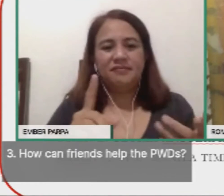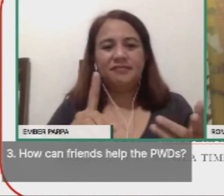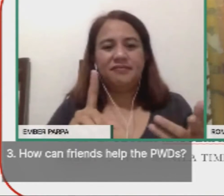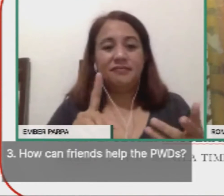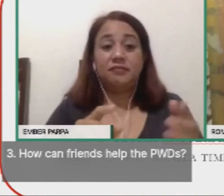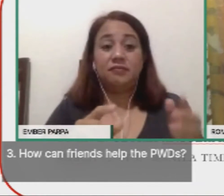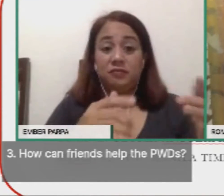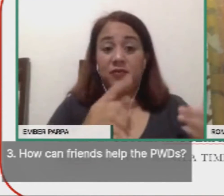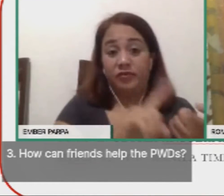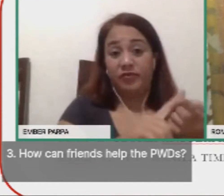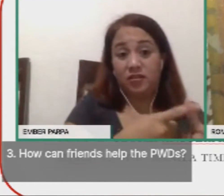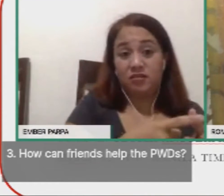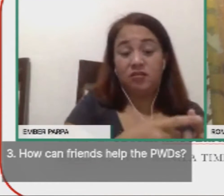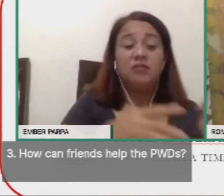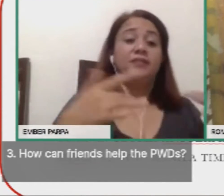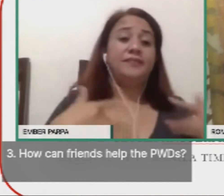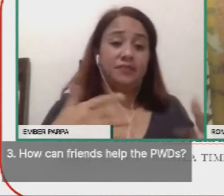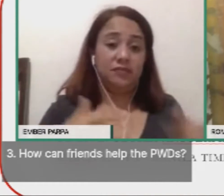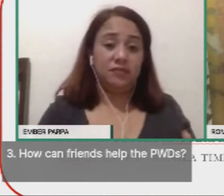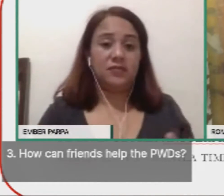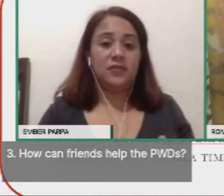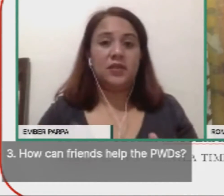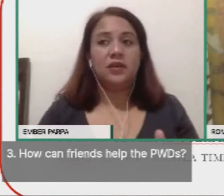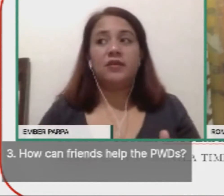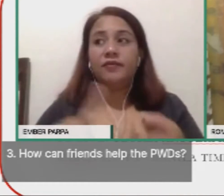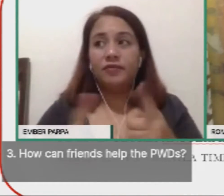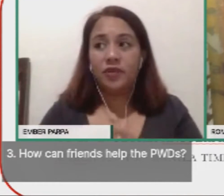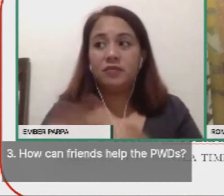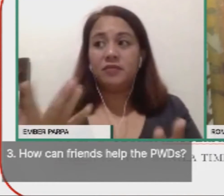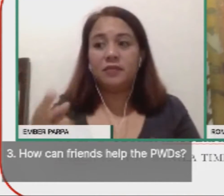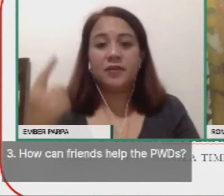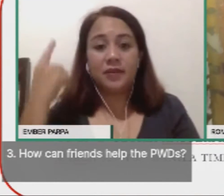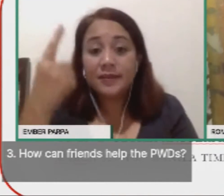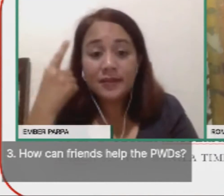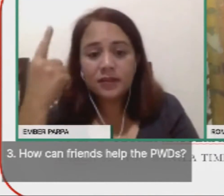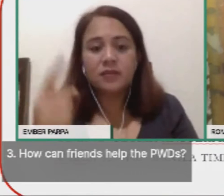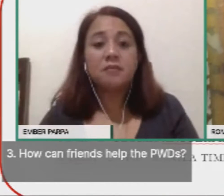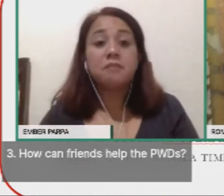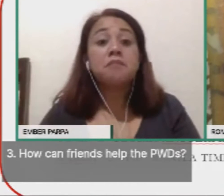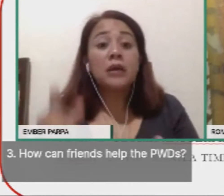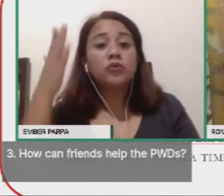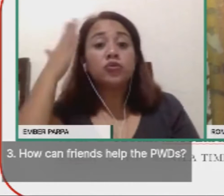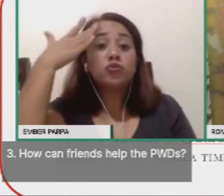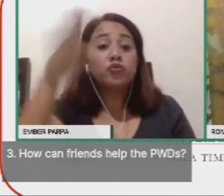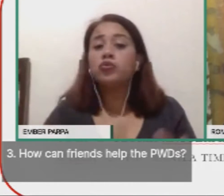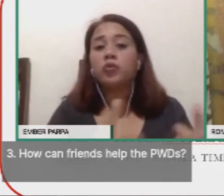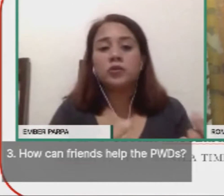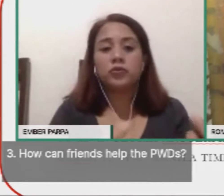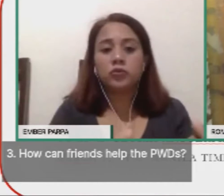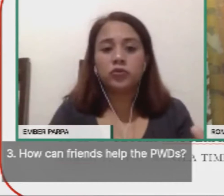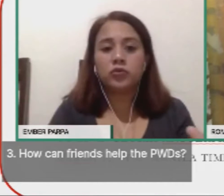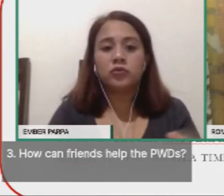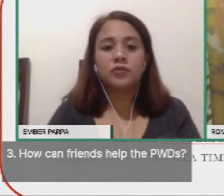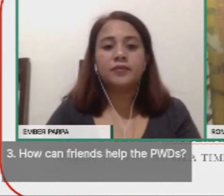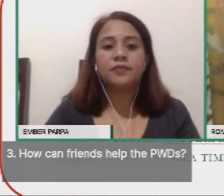friends may be concerned but don't know what to do or don't know how to